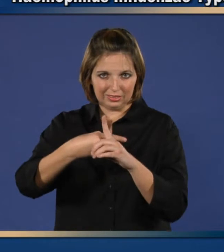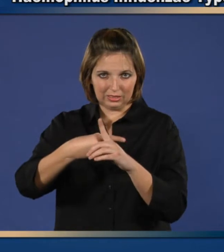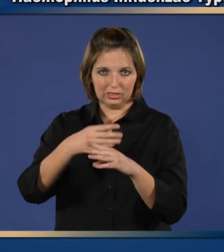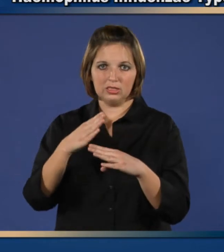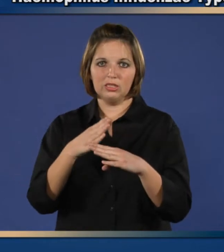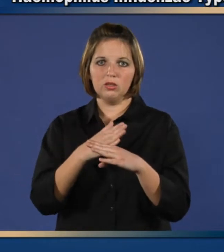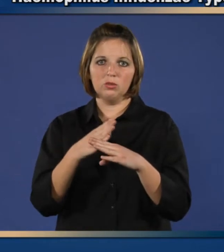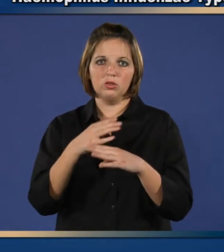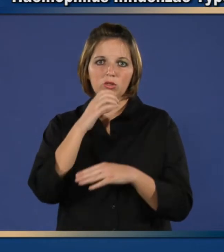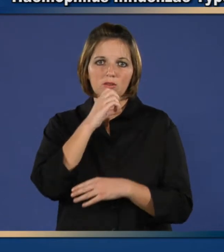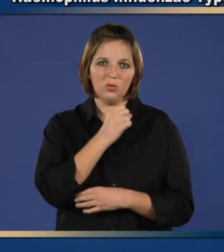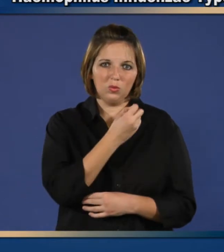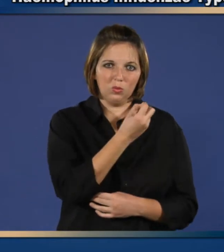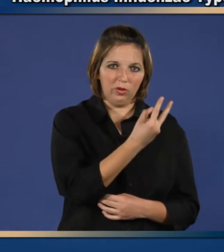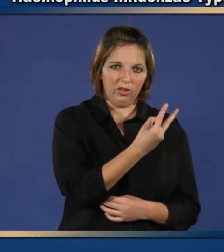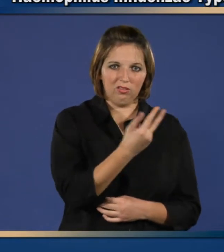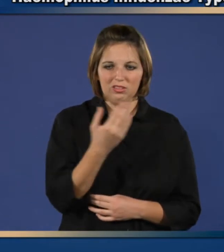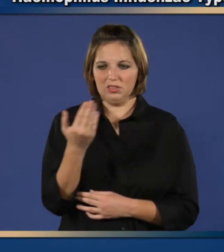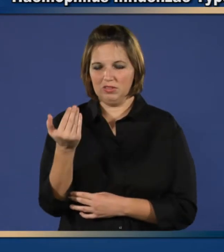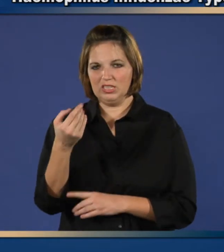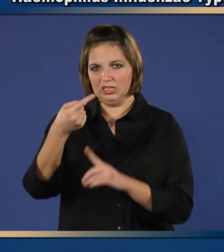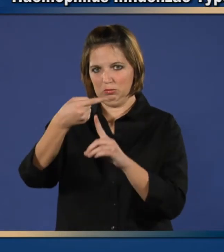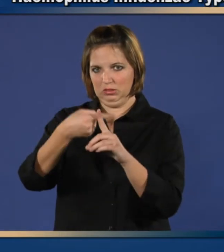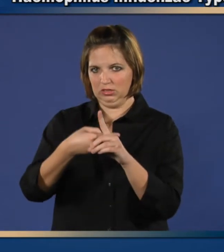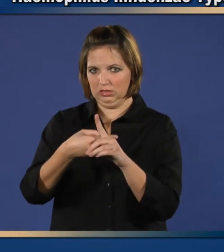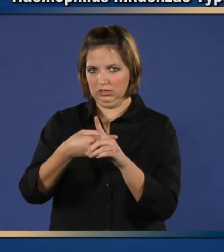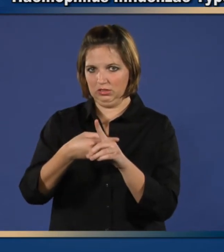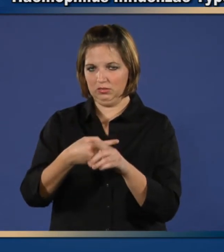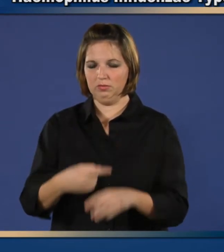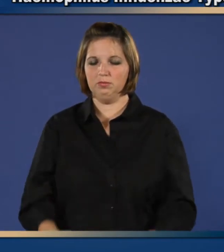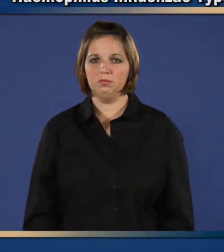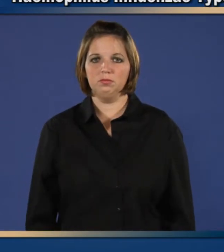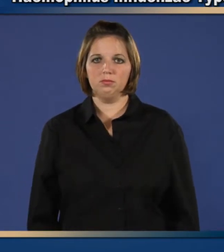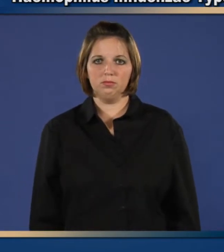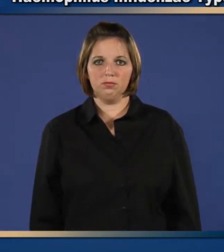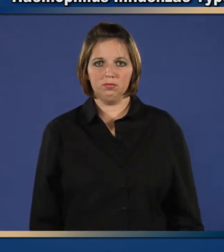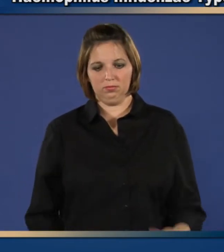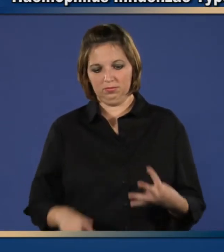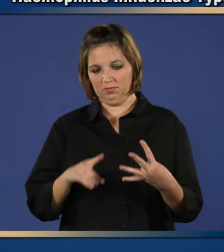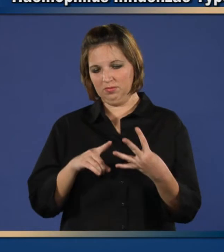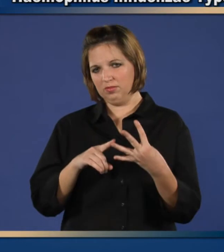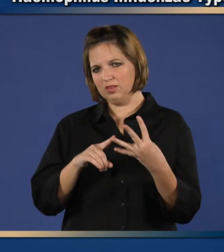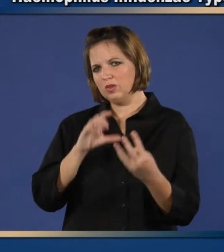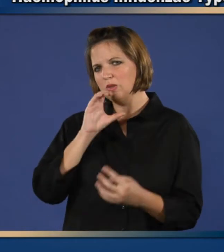6 months of age, and 12 to 15 months of age.